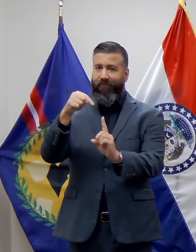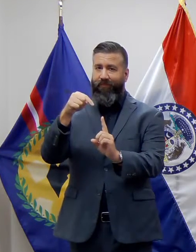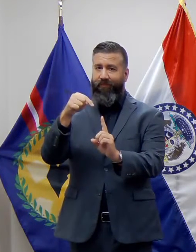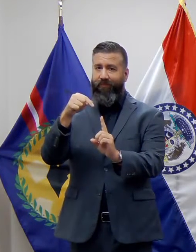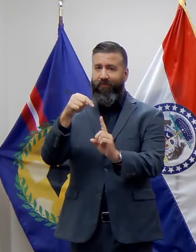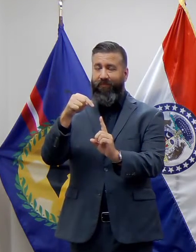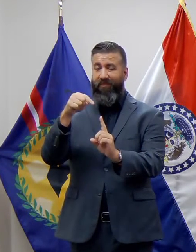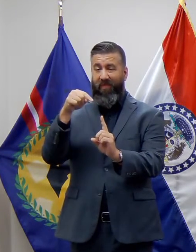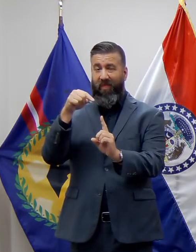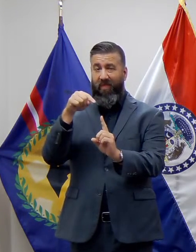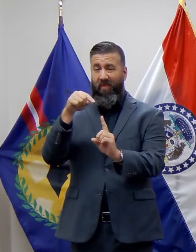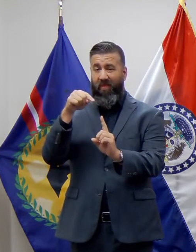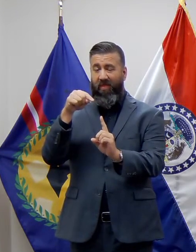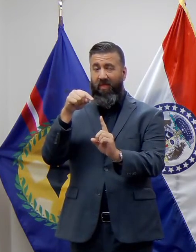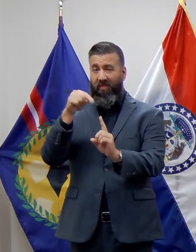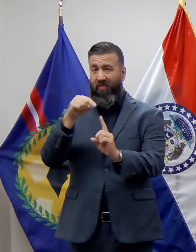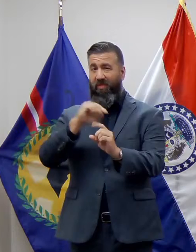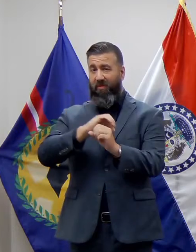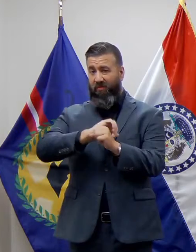to quarantine for